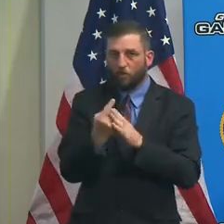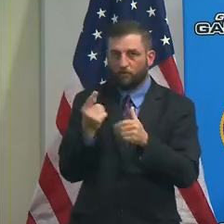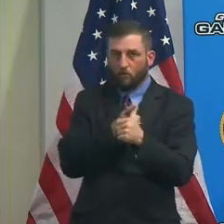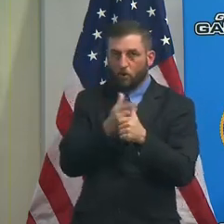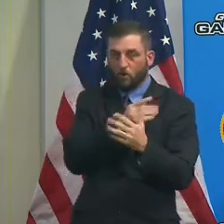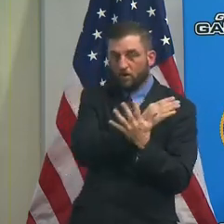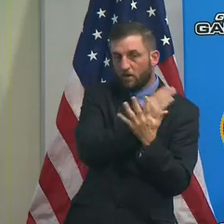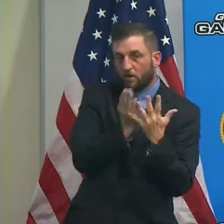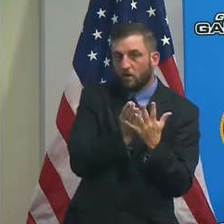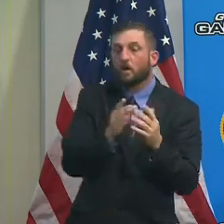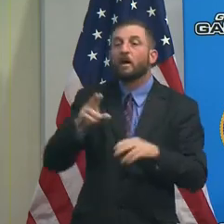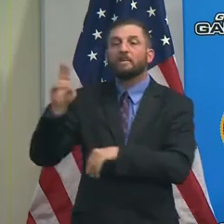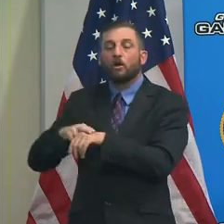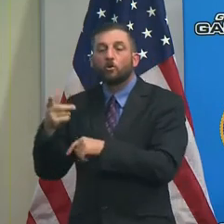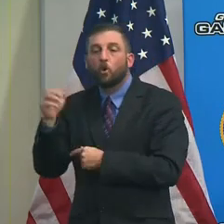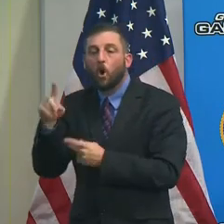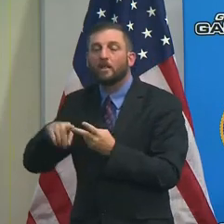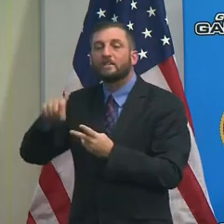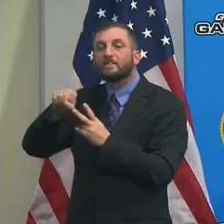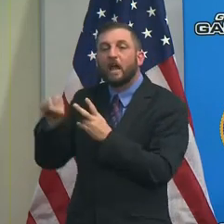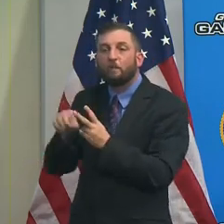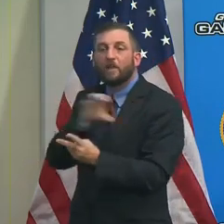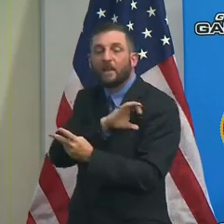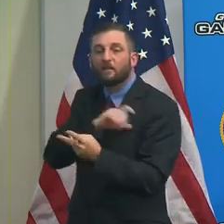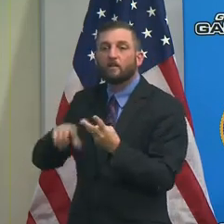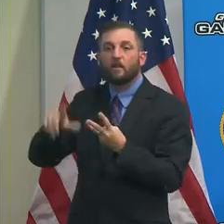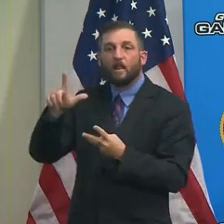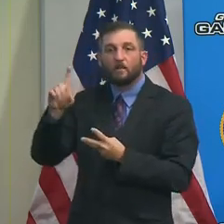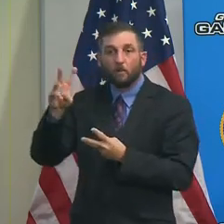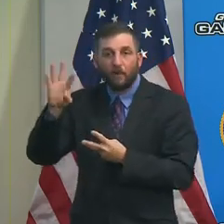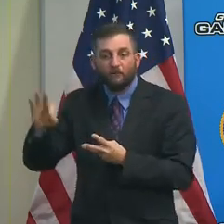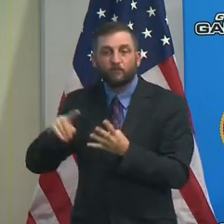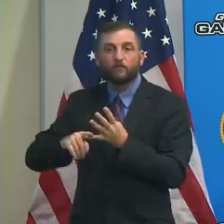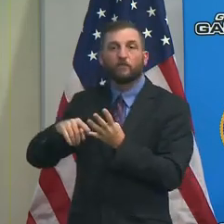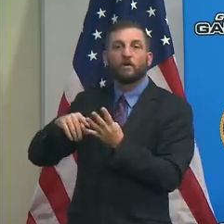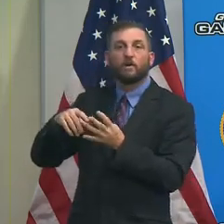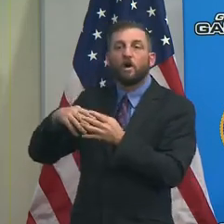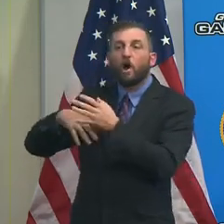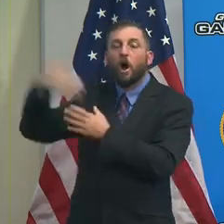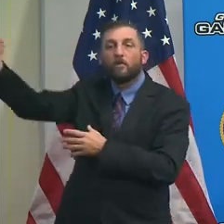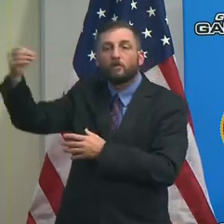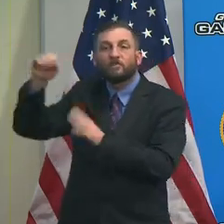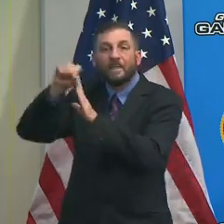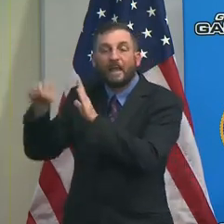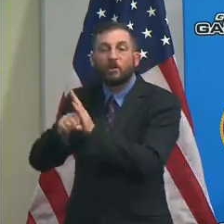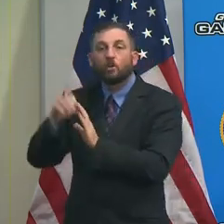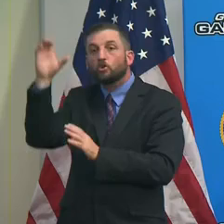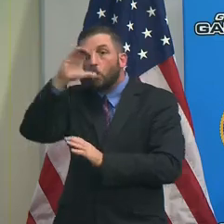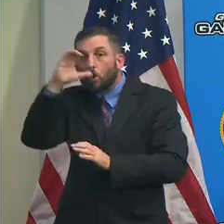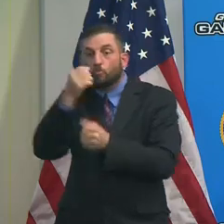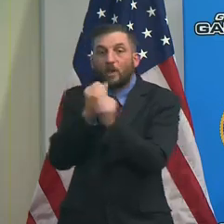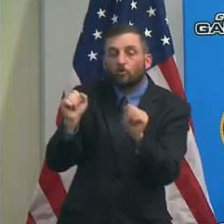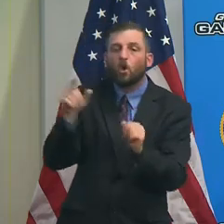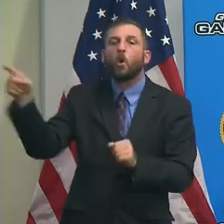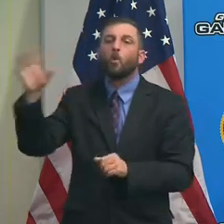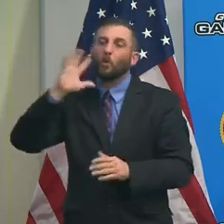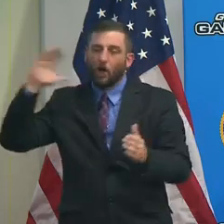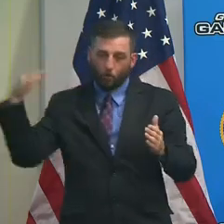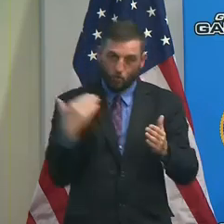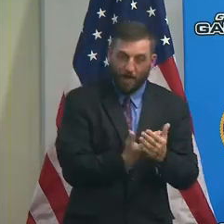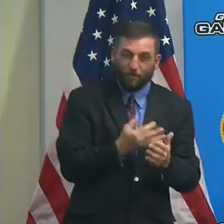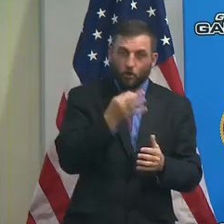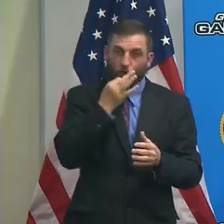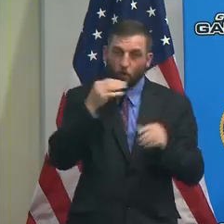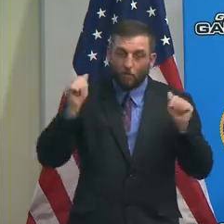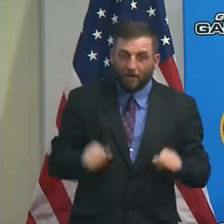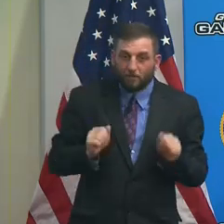Fisheries Officers, Fire Marshal's Offices, or search and rescue teams that we brought in from out of state will get there just as soon as possible. And, of